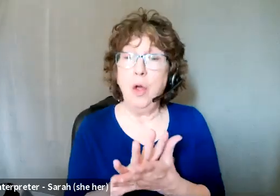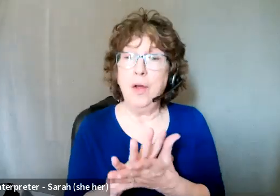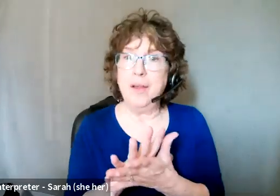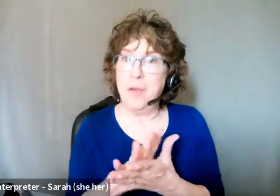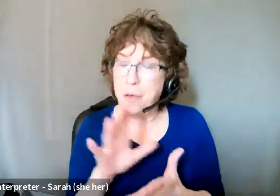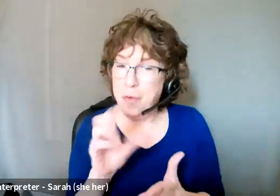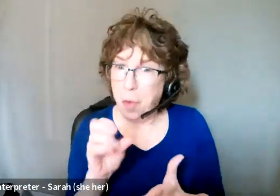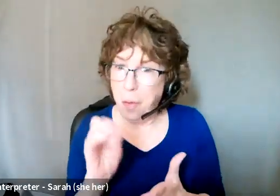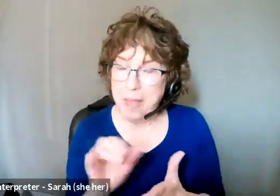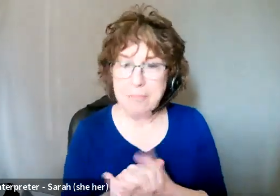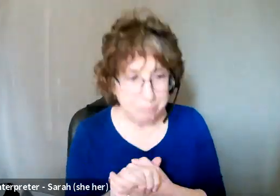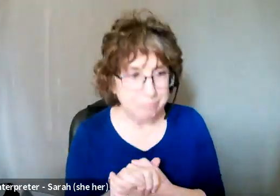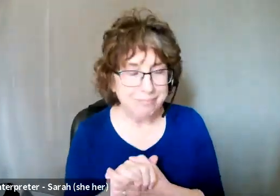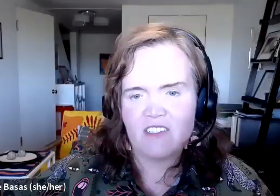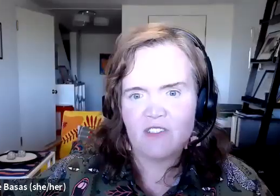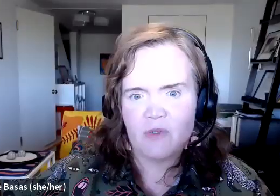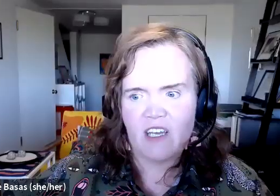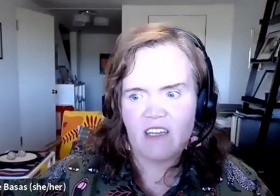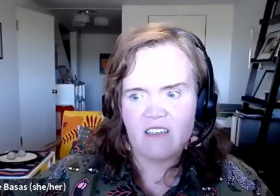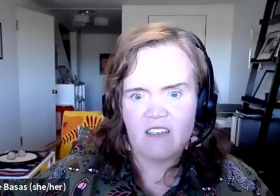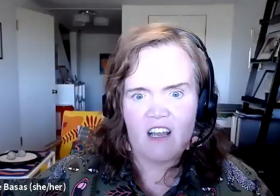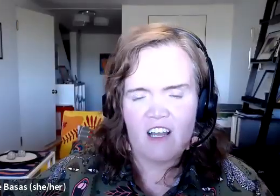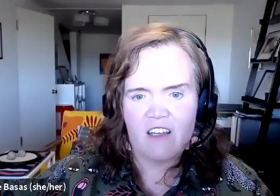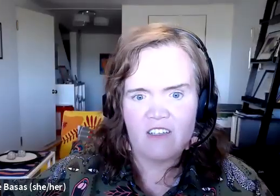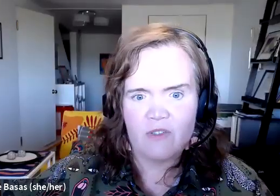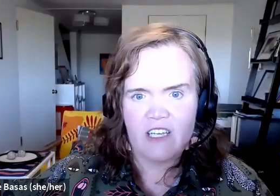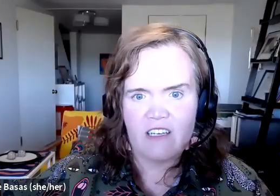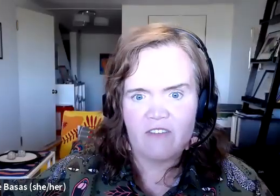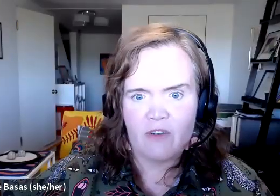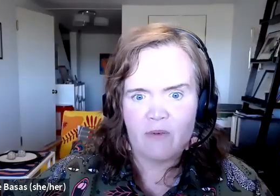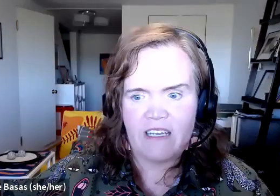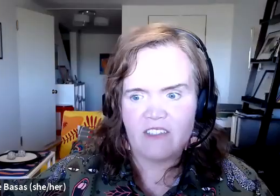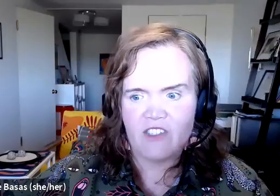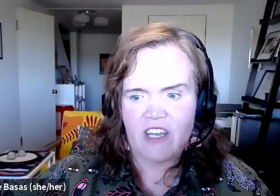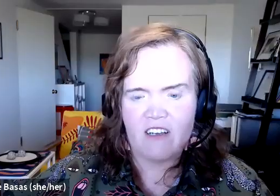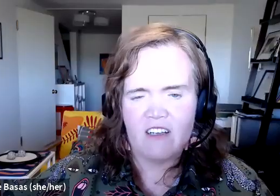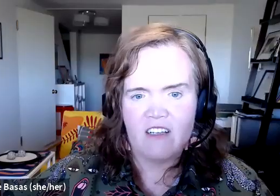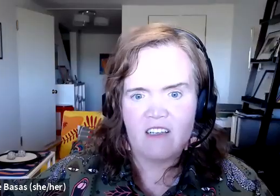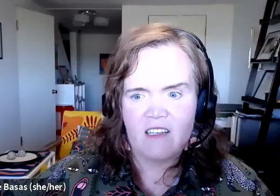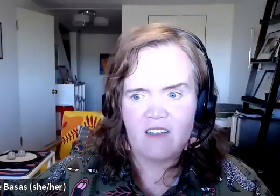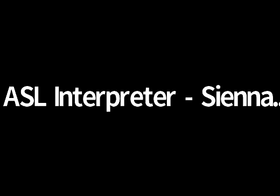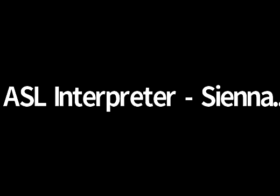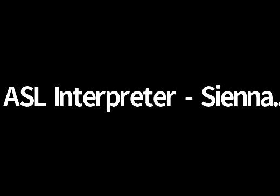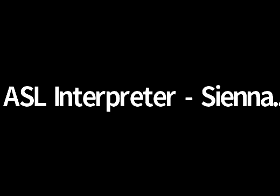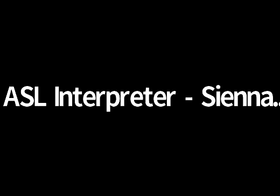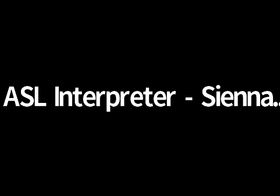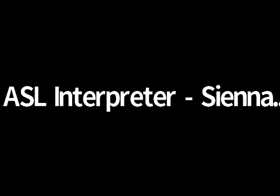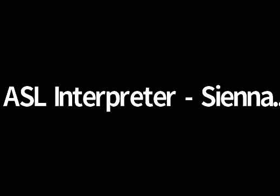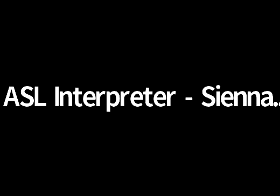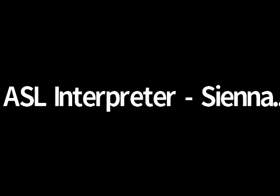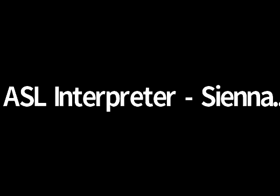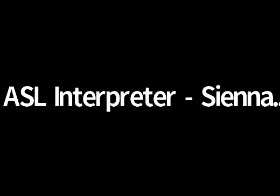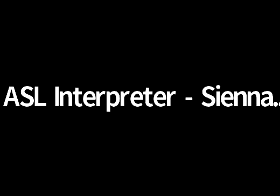a good transition to Julian. Julian, if you're ready to share. We're going to do a quick